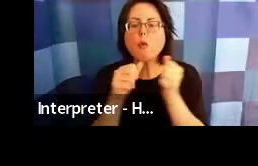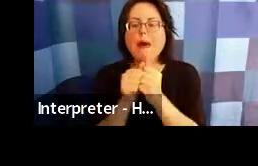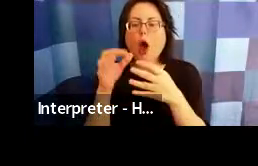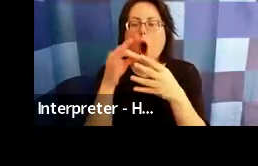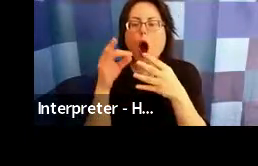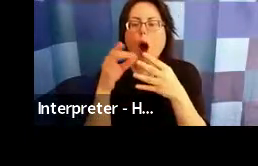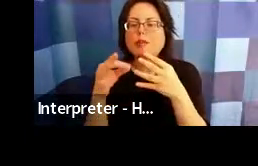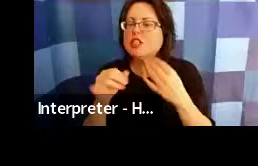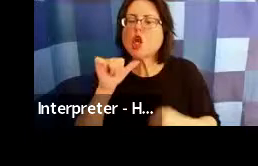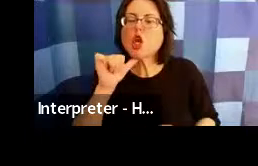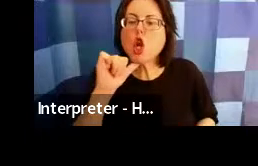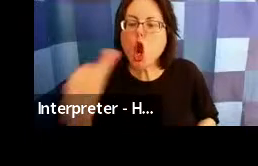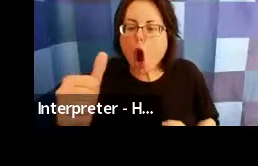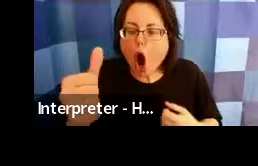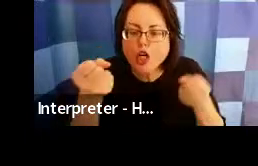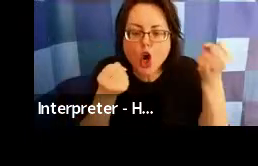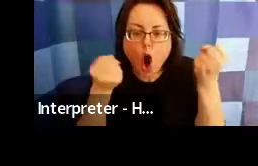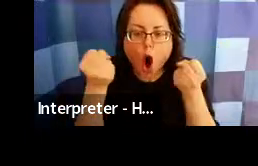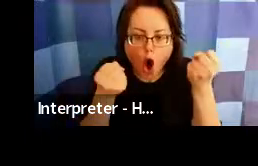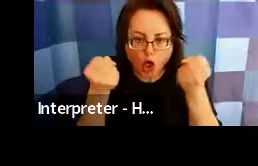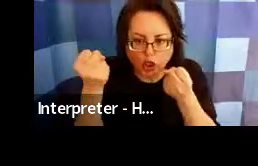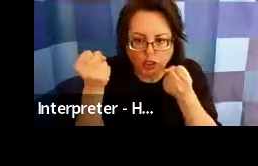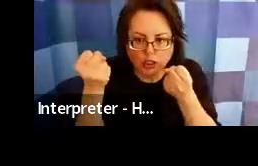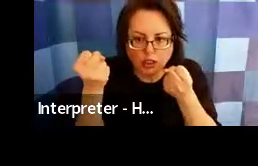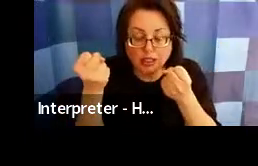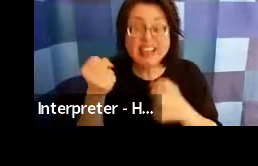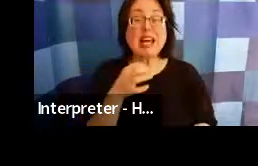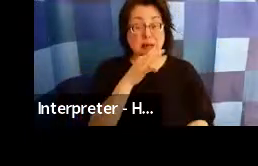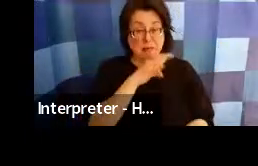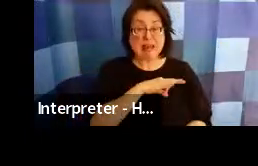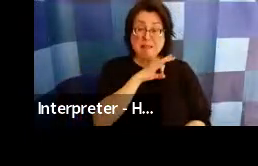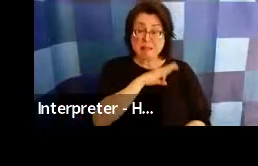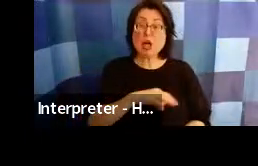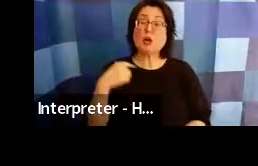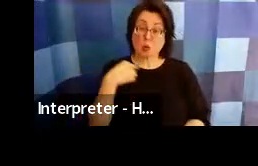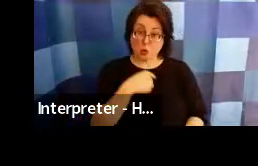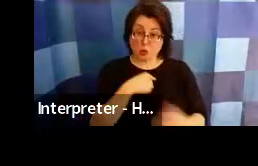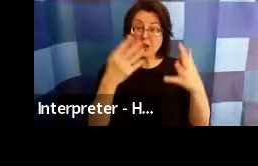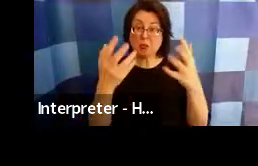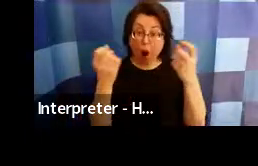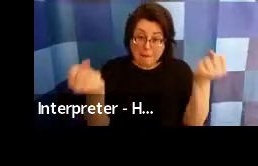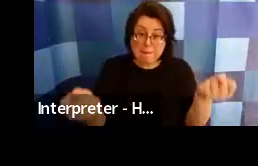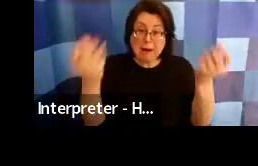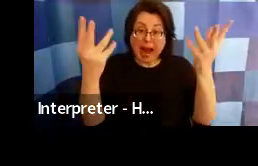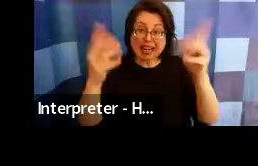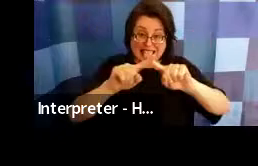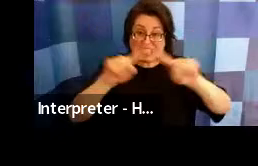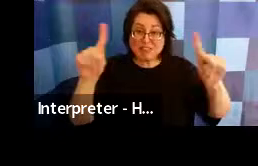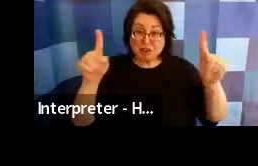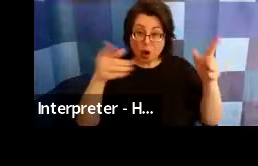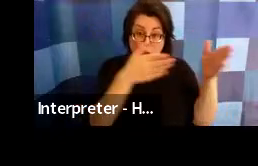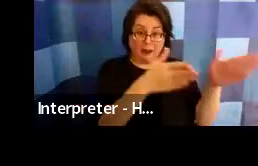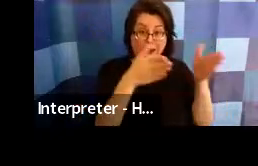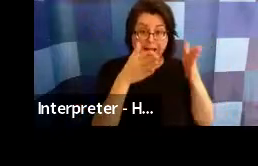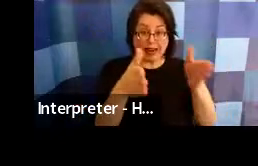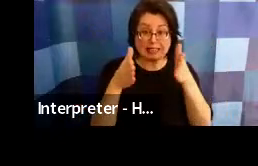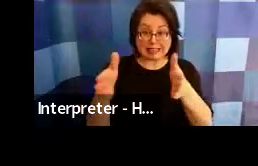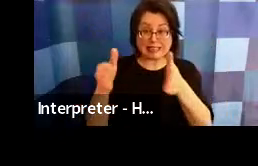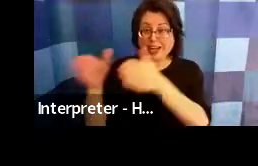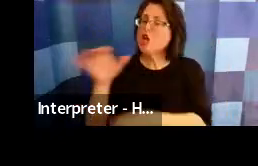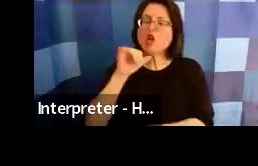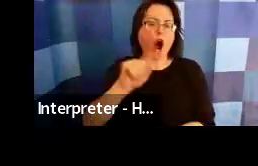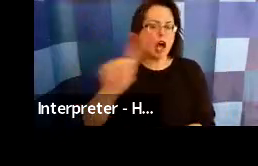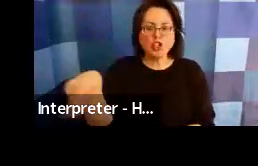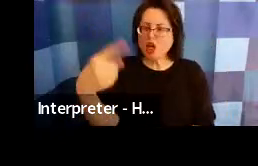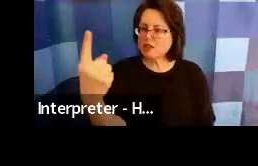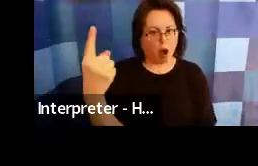cities. Pittsburgh is unique in that they have taken a multimodal approach from the beginning instead of